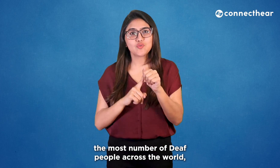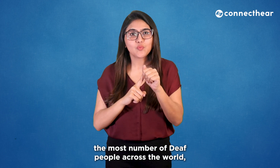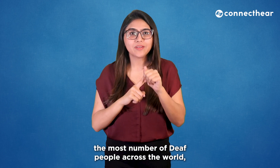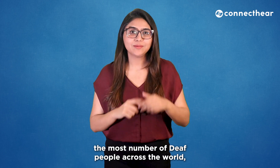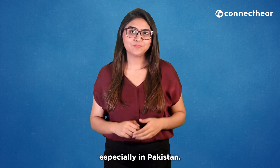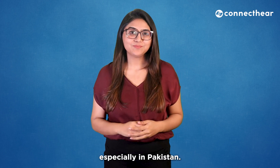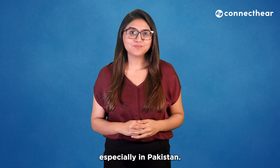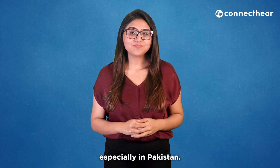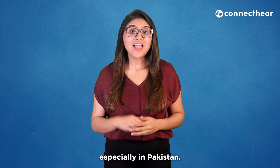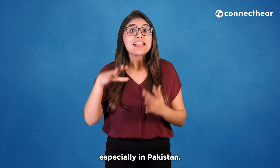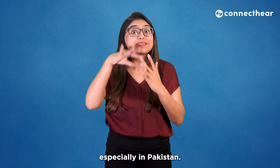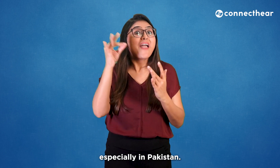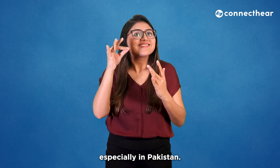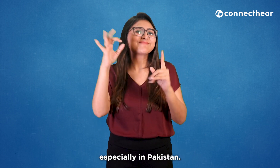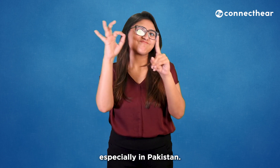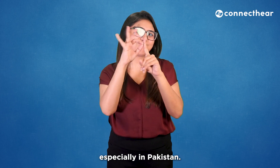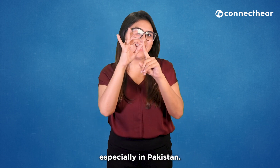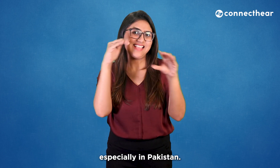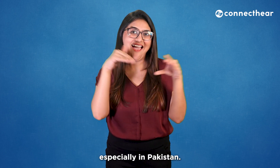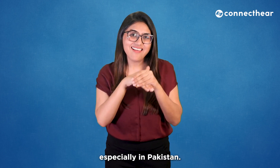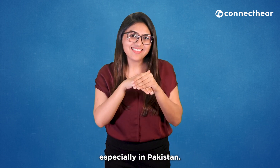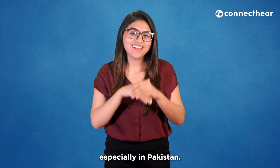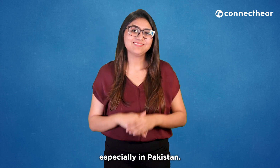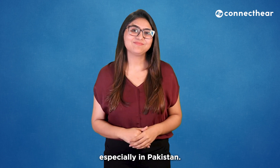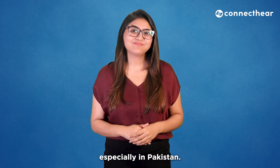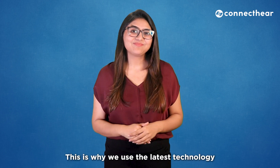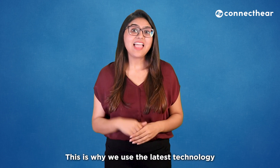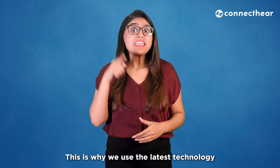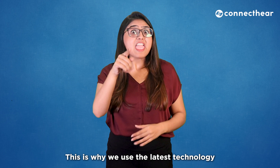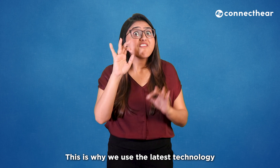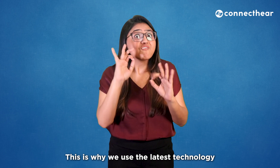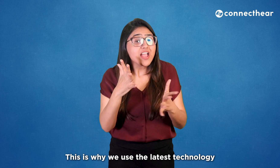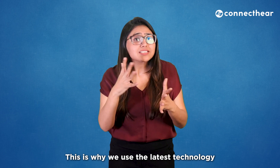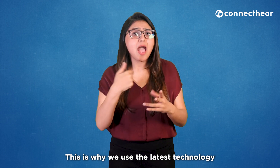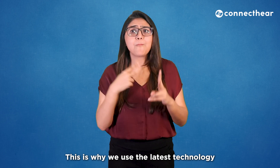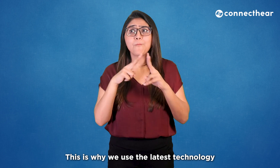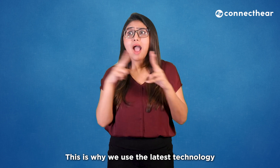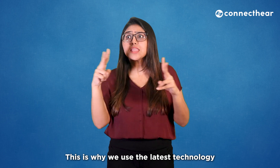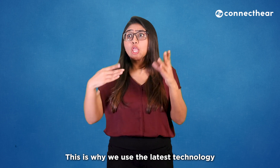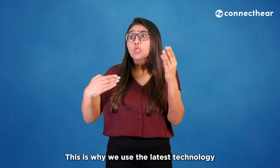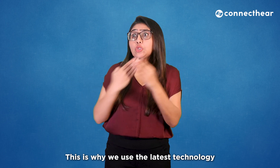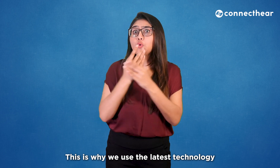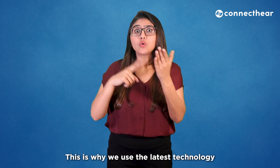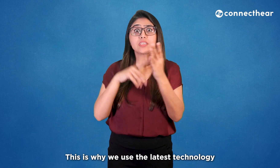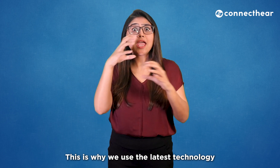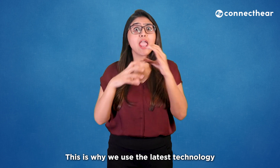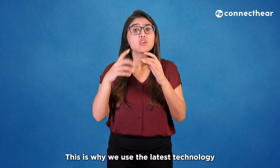especially in Pakistan. This is why we use the latest technology for